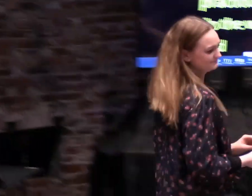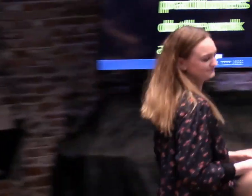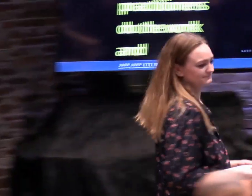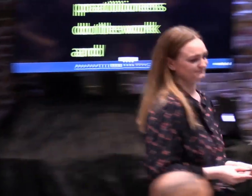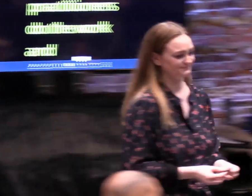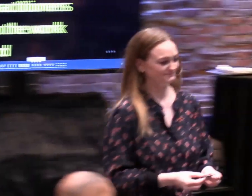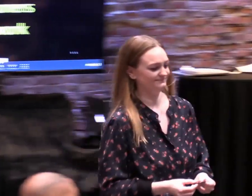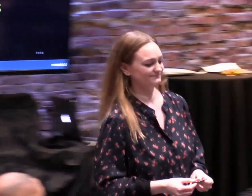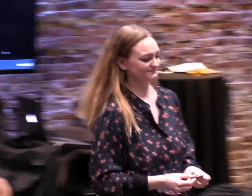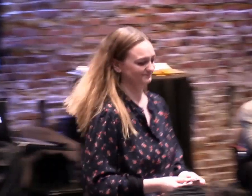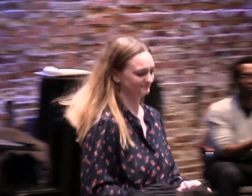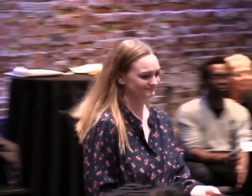so much to me.